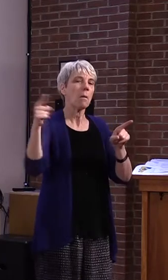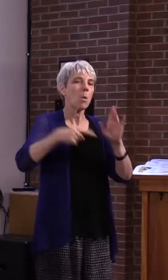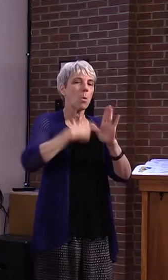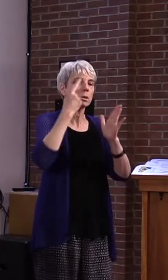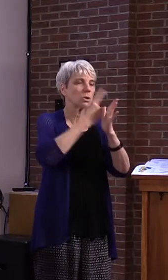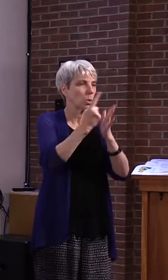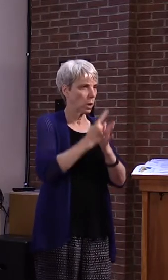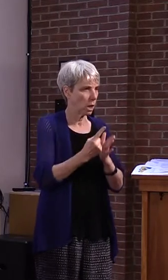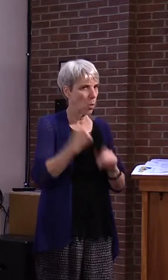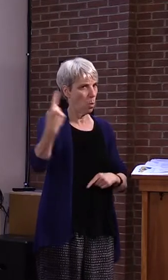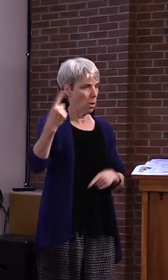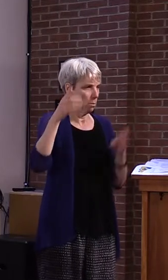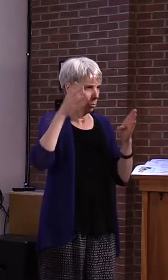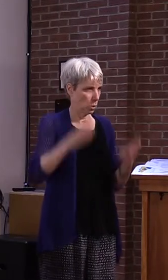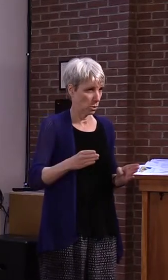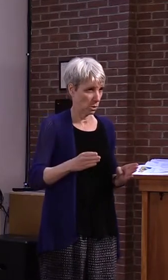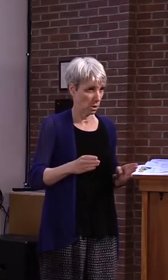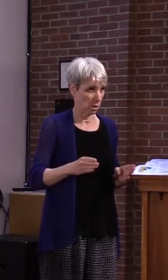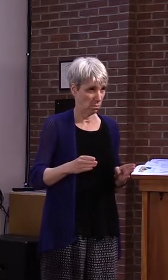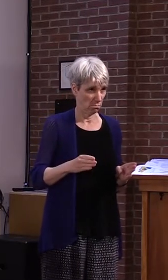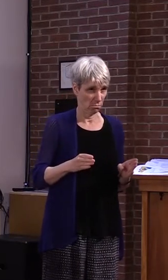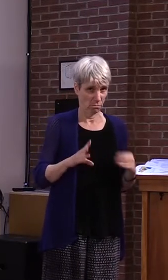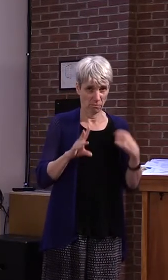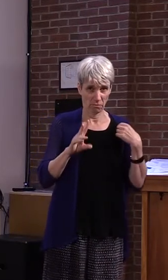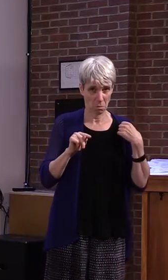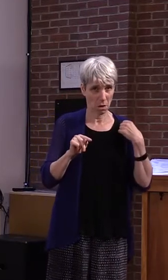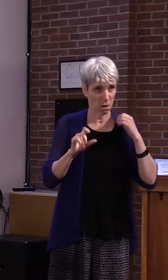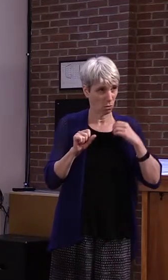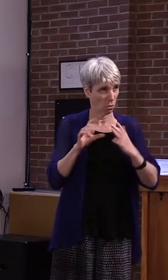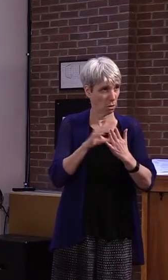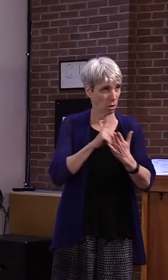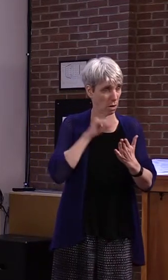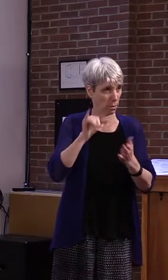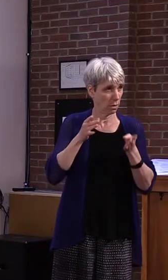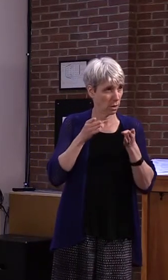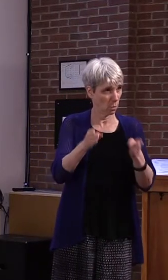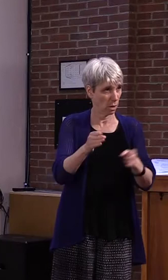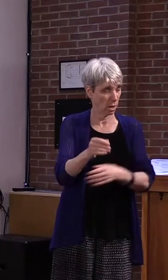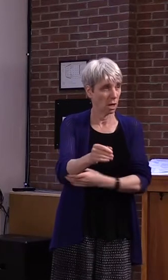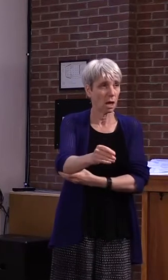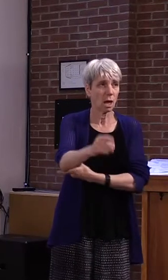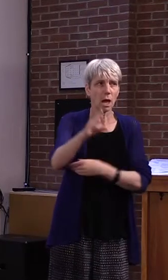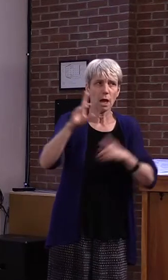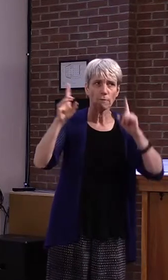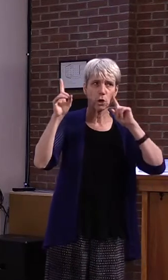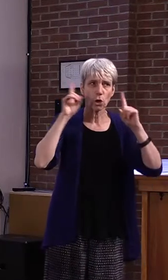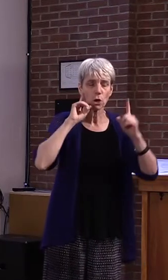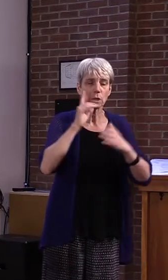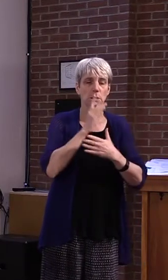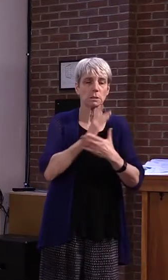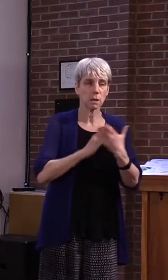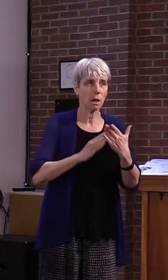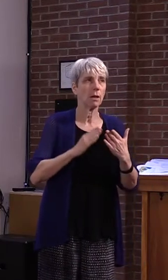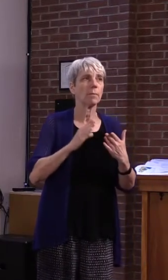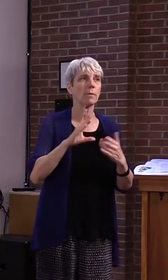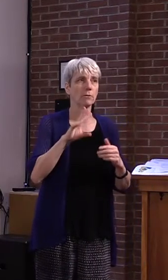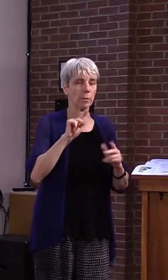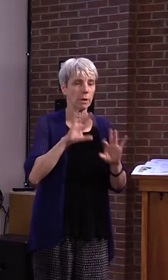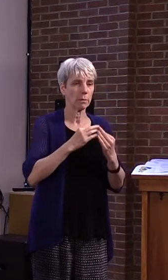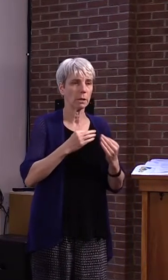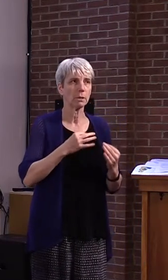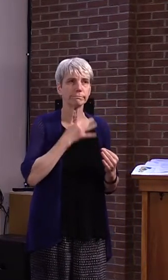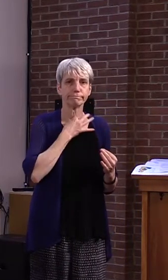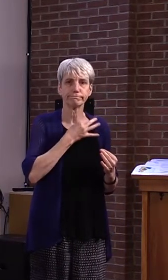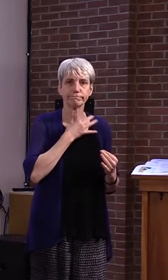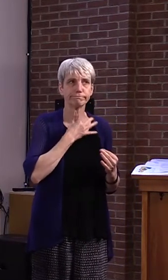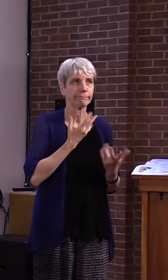that? I'm being very specific because I think families that we've heard from are getting pretty nervous as they head into fall and they notice the weather